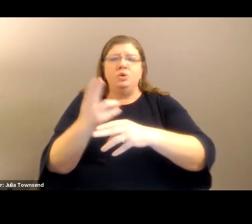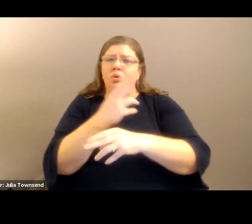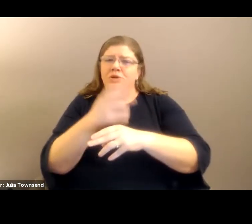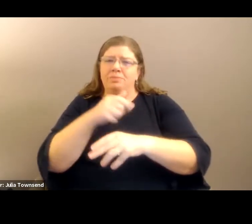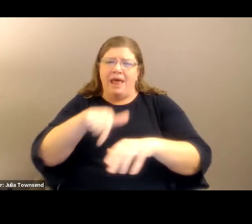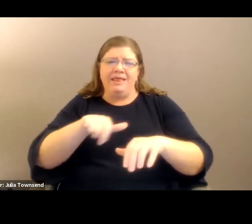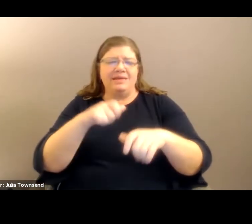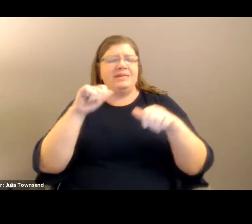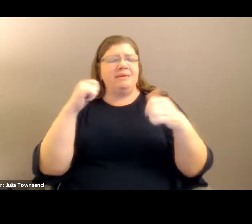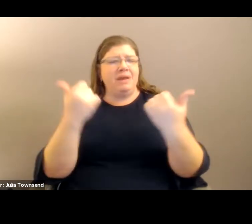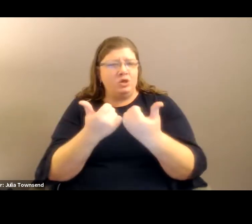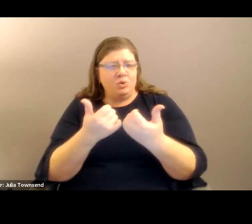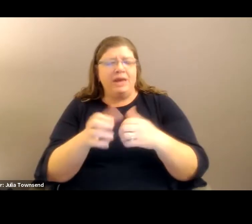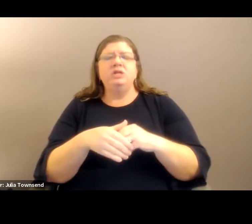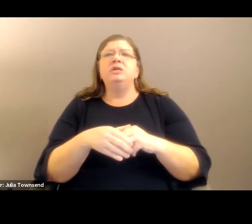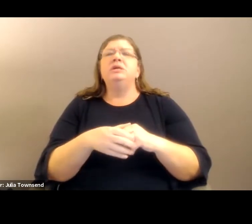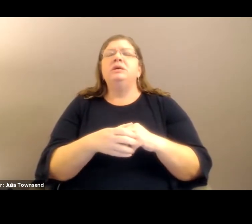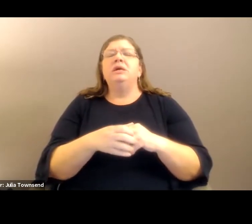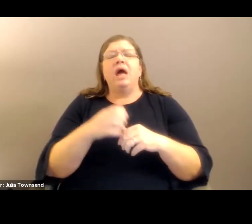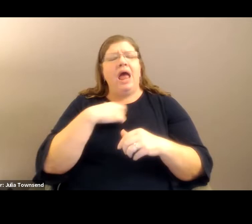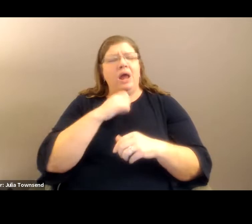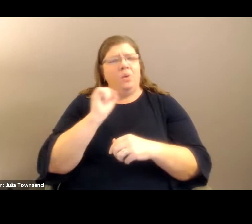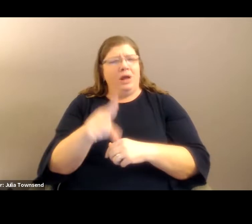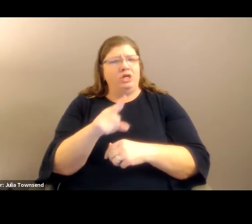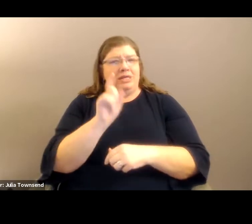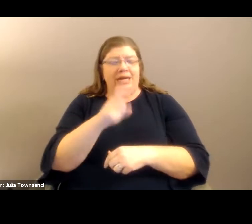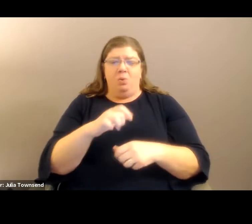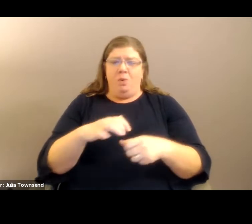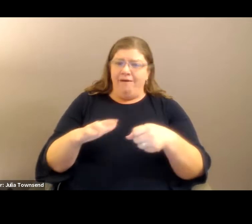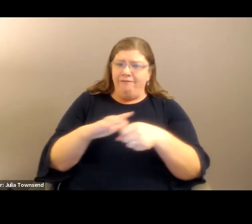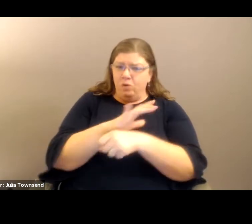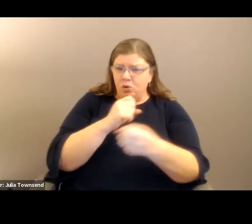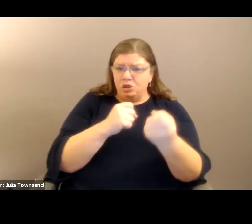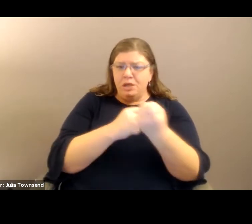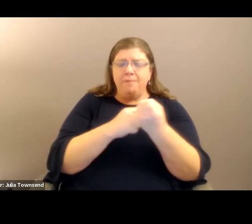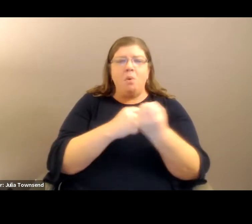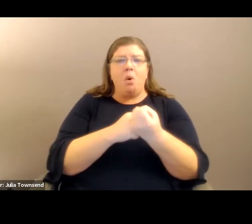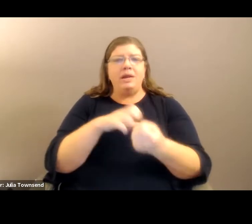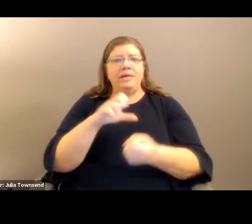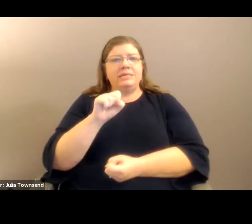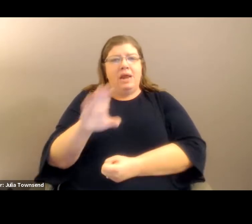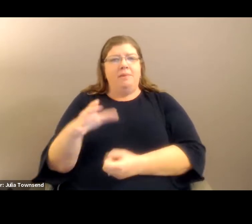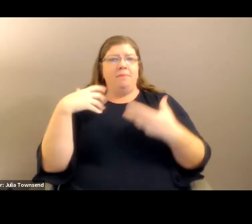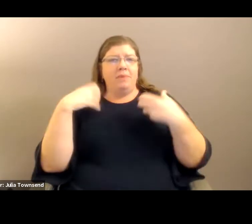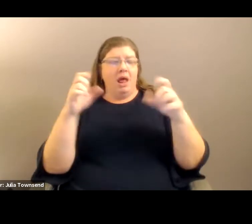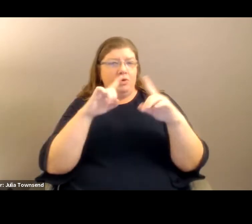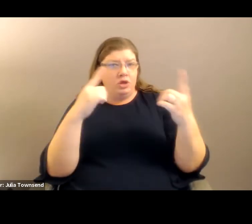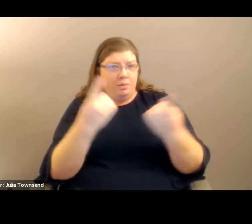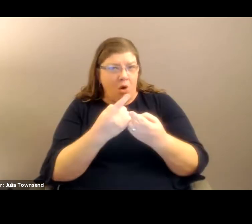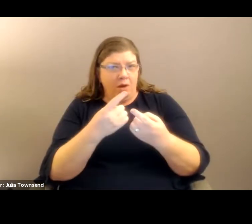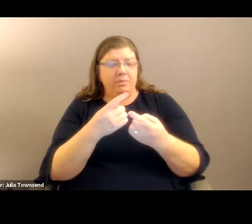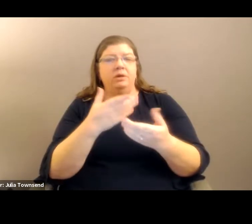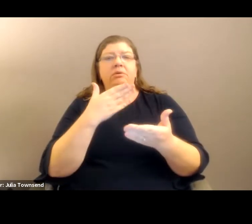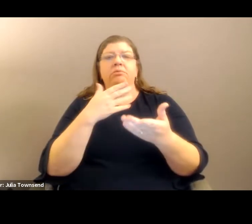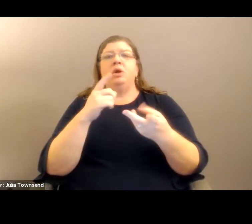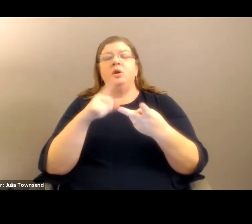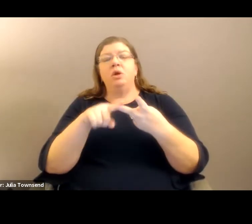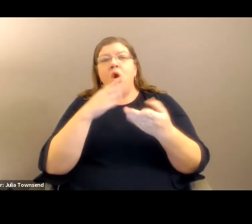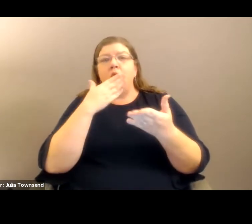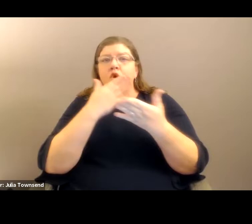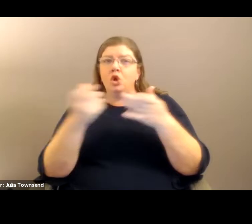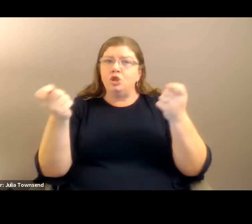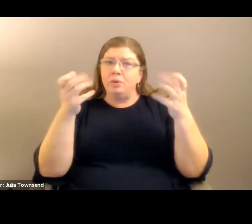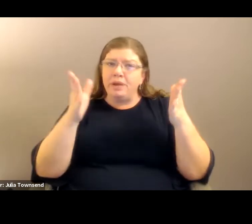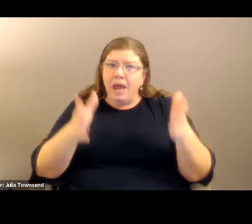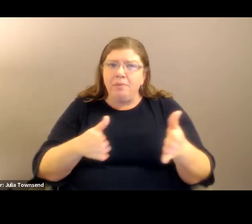question the need. We have full support of the Santa Barbara County Health Department. A good superintendent keeps